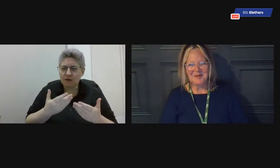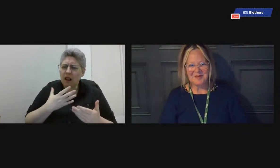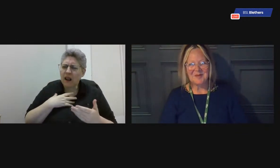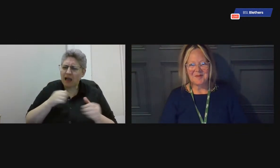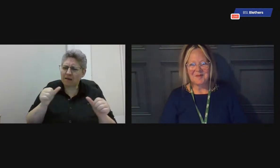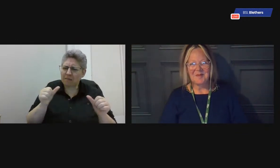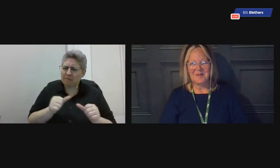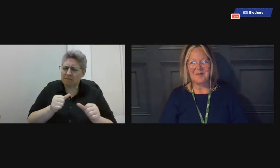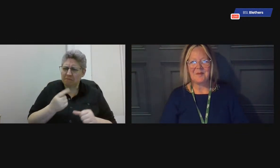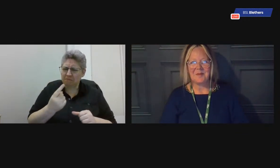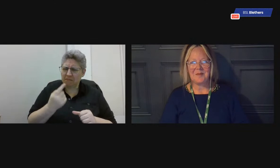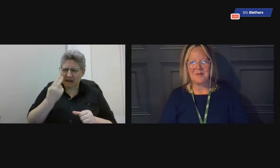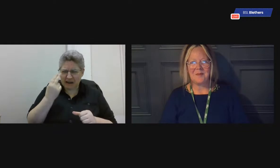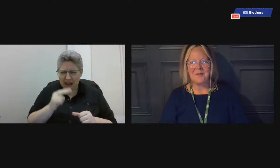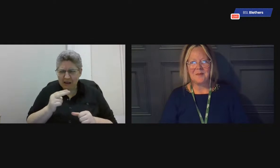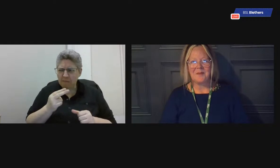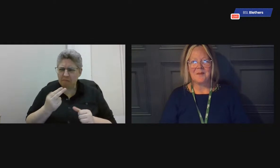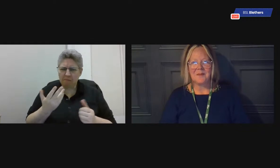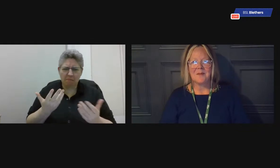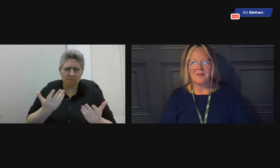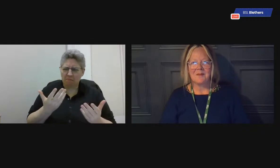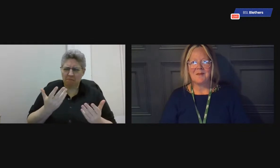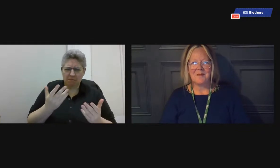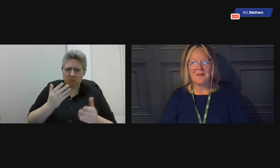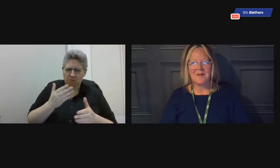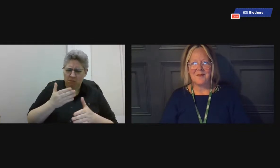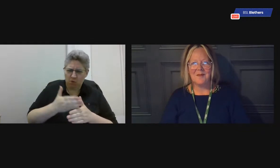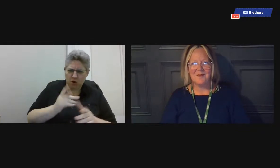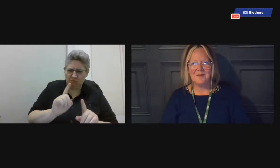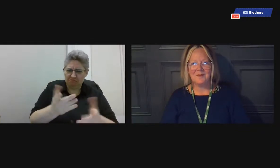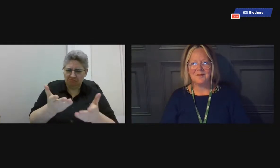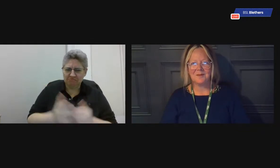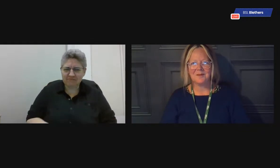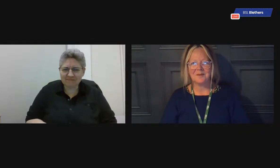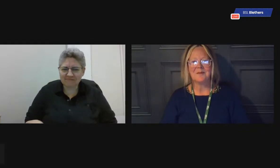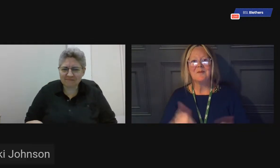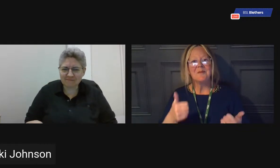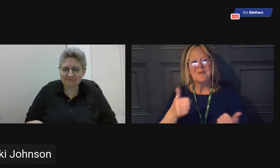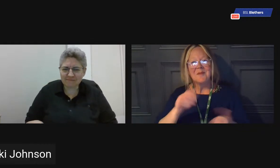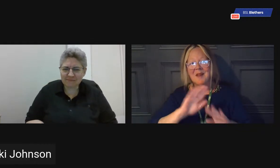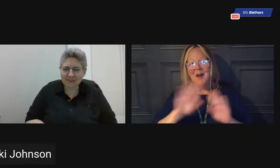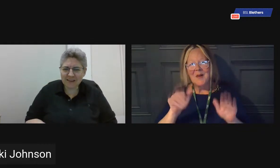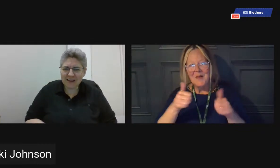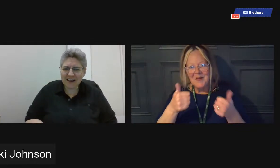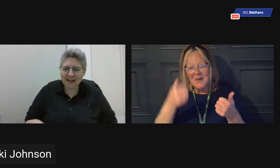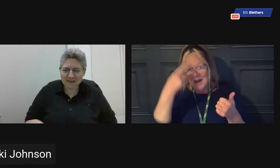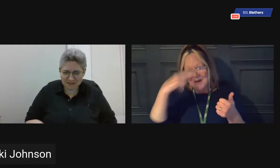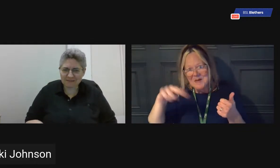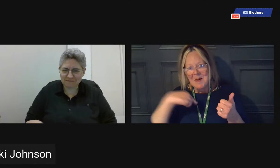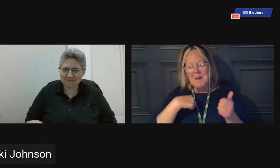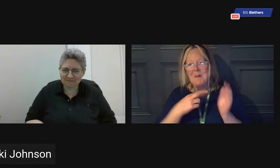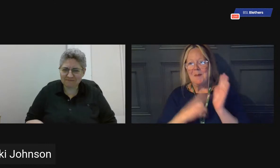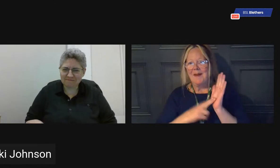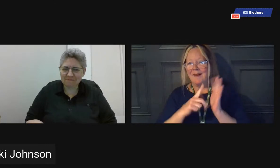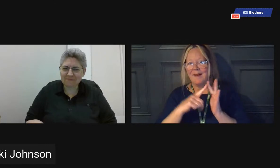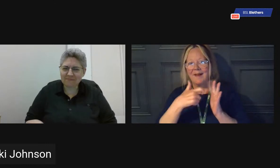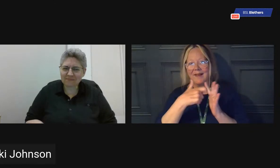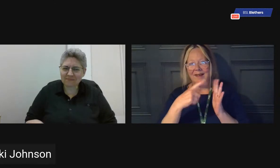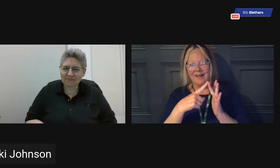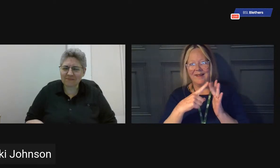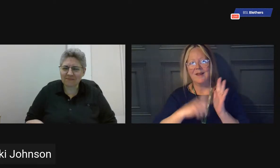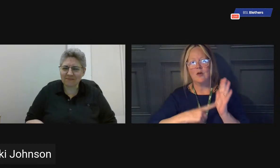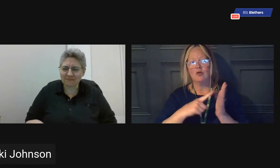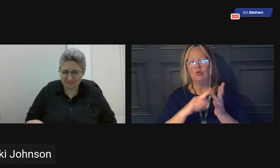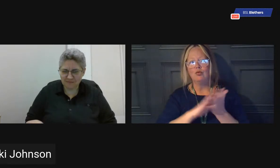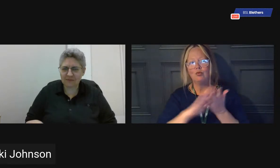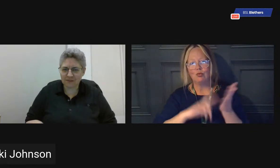thank Thank you for you. joining Hello. us. Hi. Could you just give us a brief description of what you do and things like that?